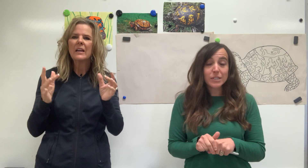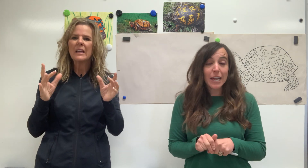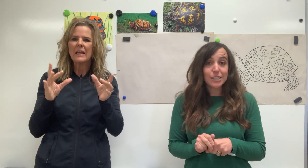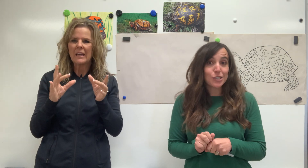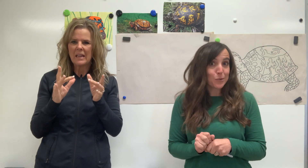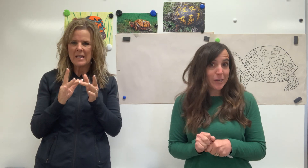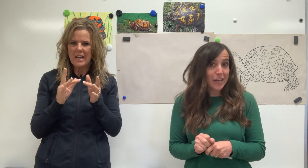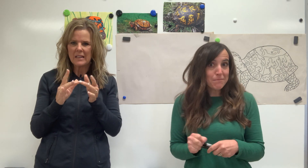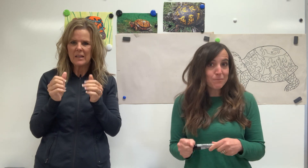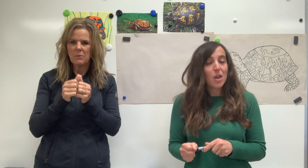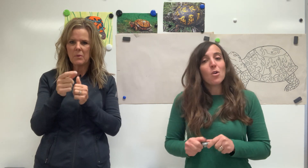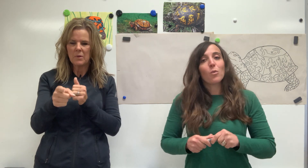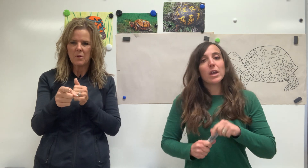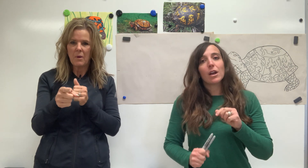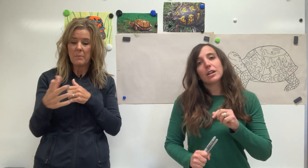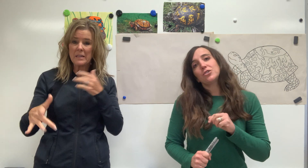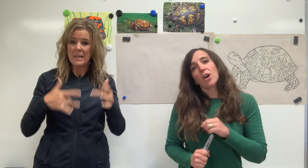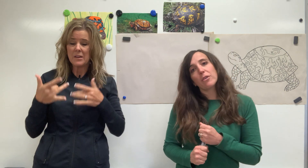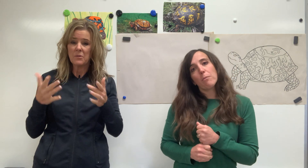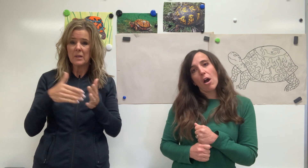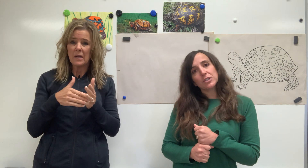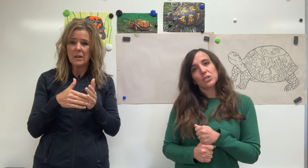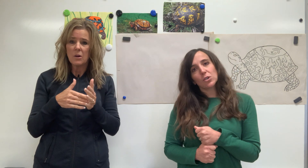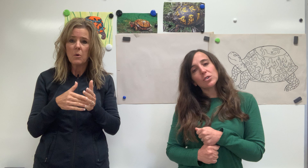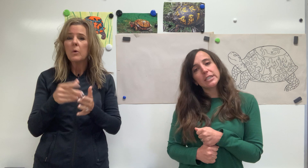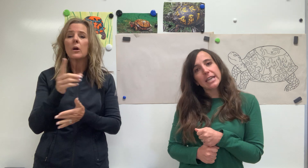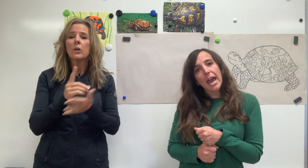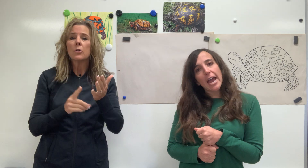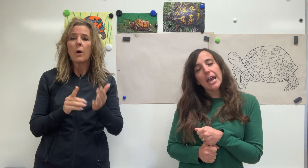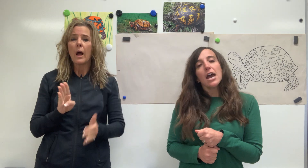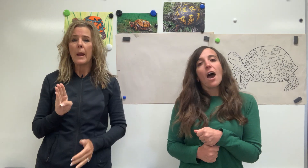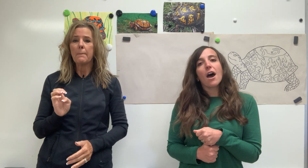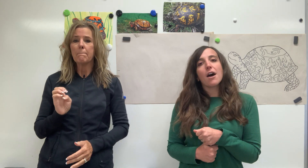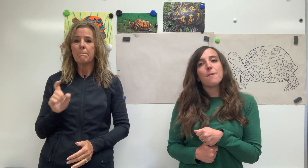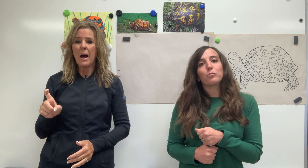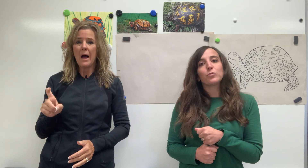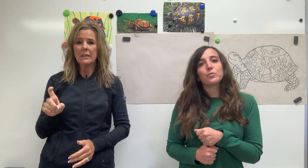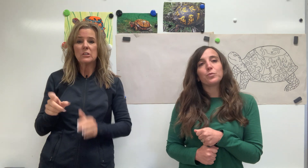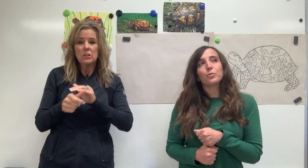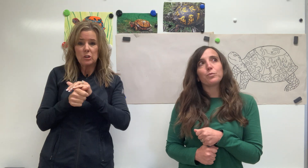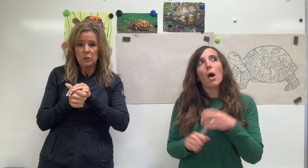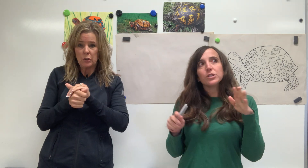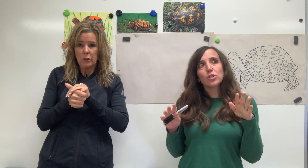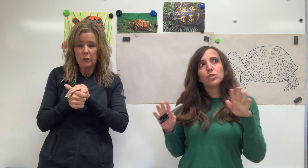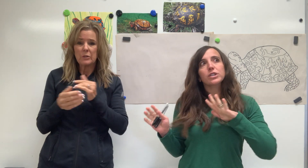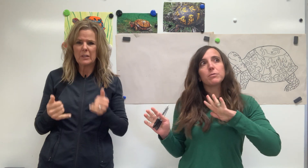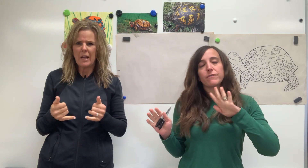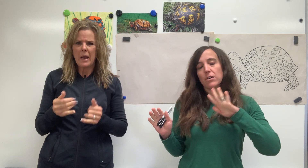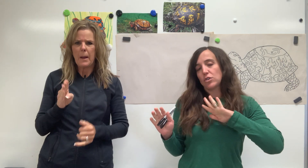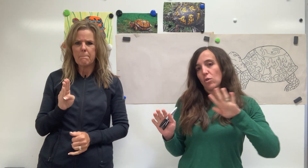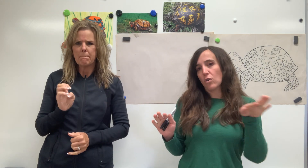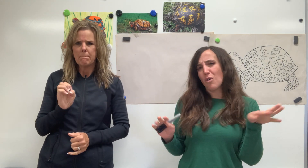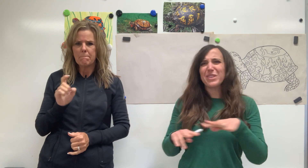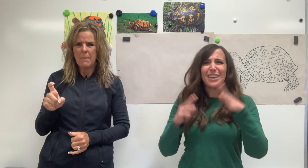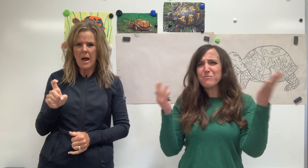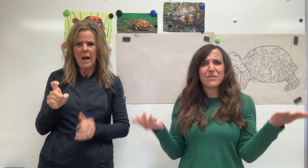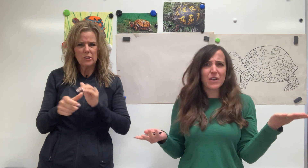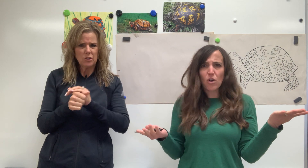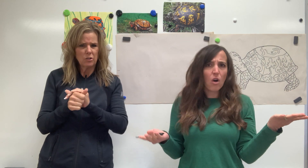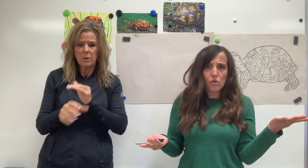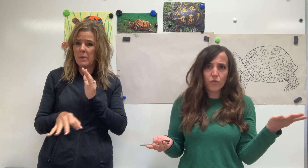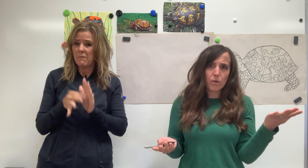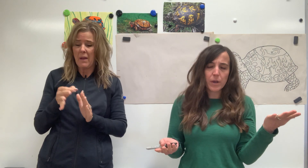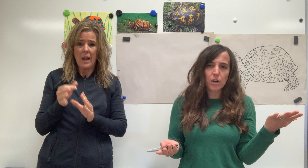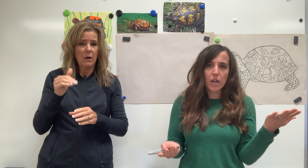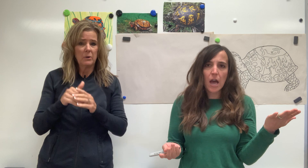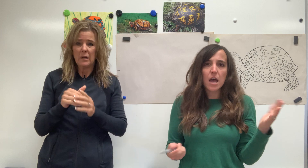am so excited to do it again. We are going to draw the box turtle today. Box turtles can be found in Oklahoma. They can be